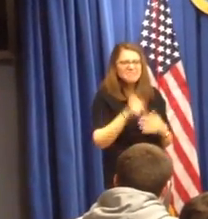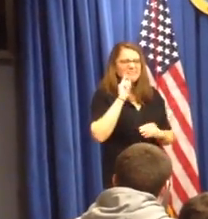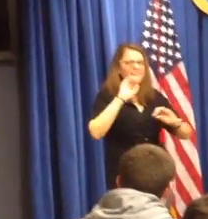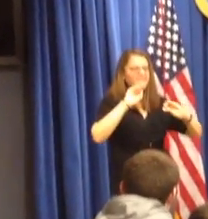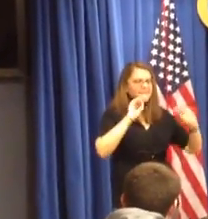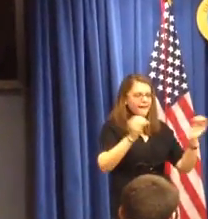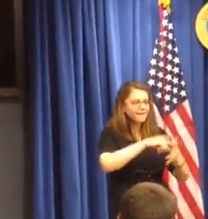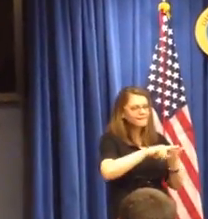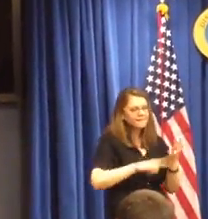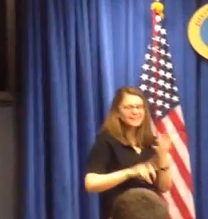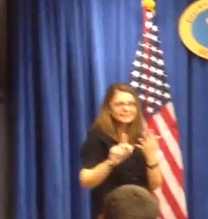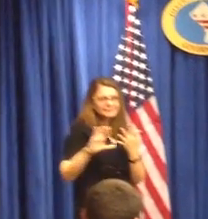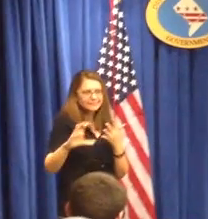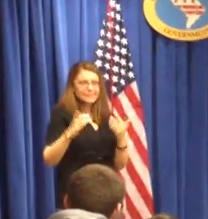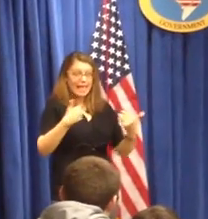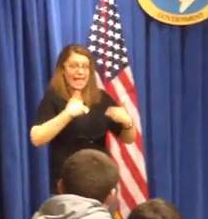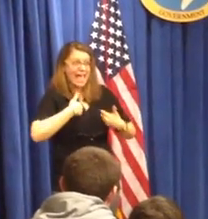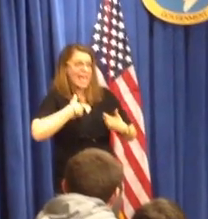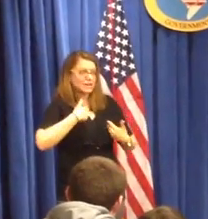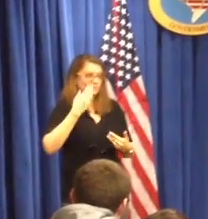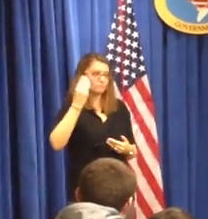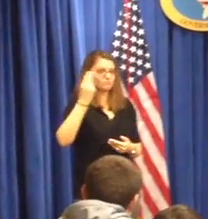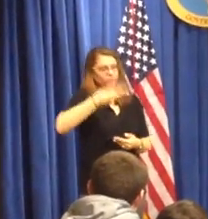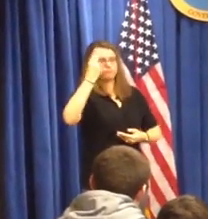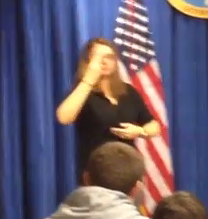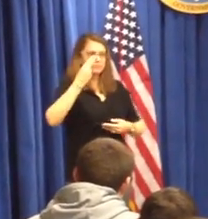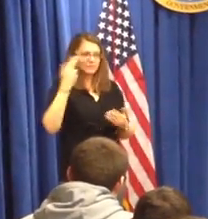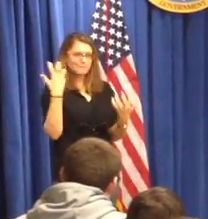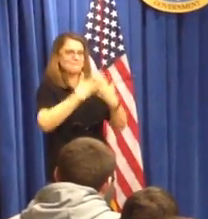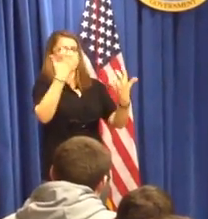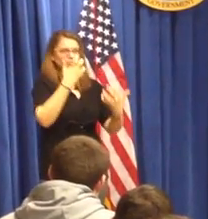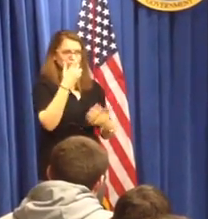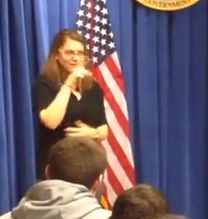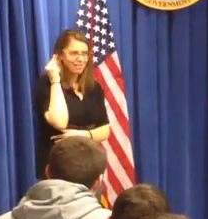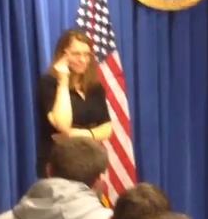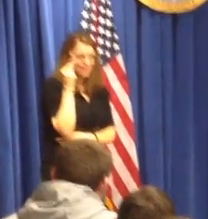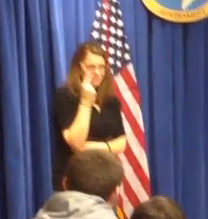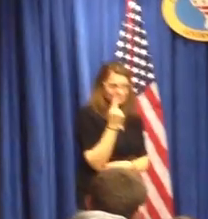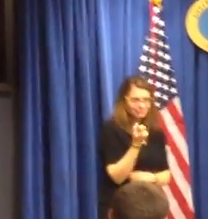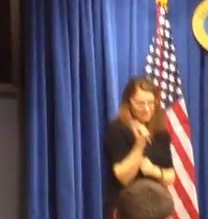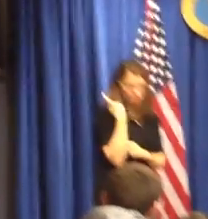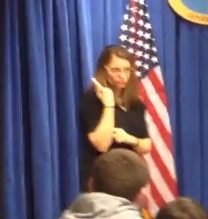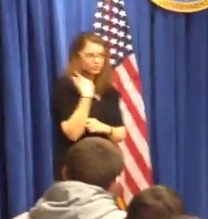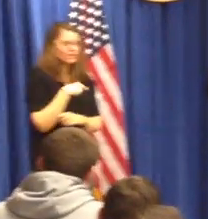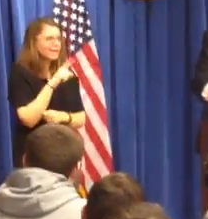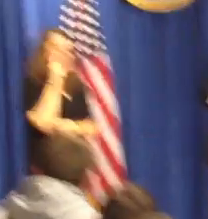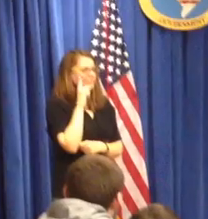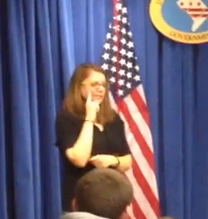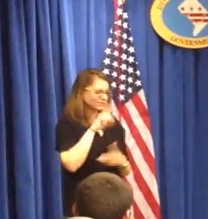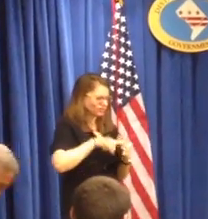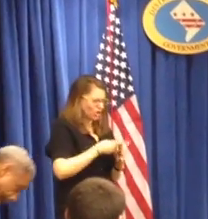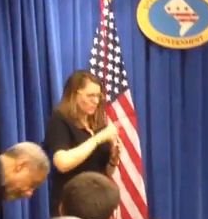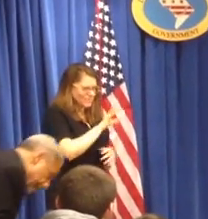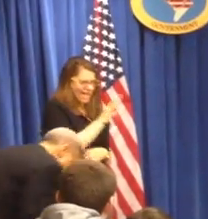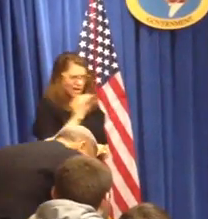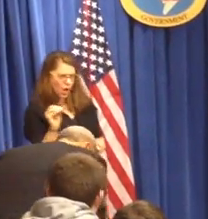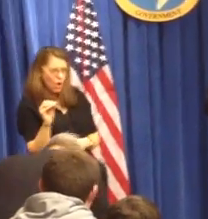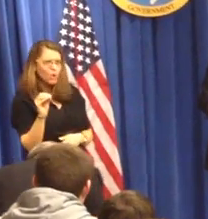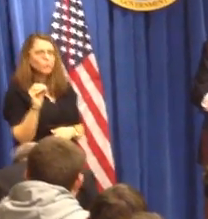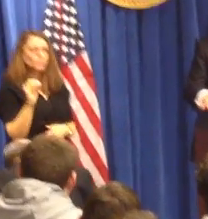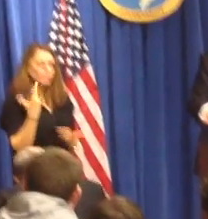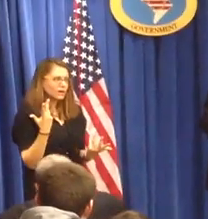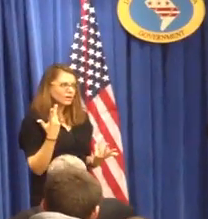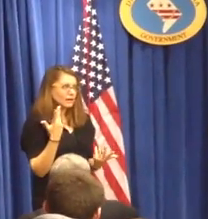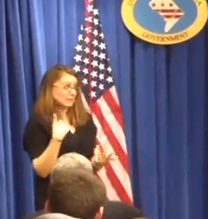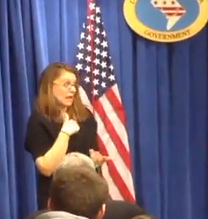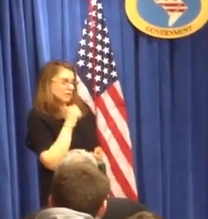of Columbia had a record that matched Gallaudet this past year. To start with 9-0, we were all, even though I